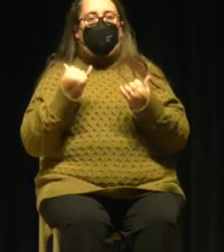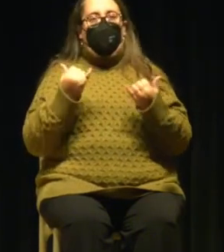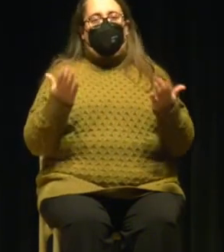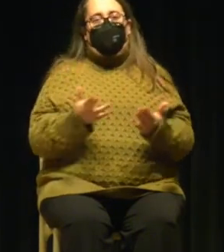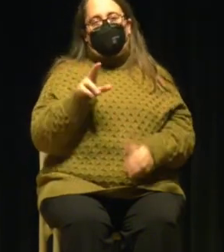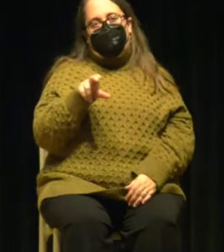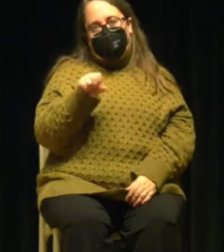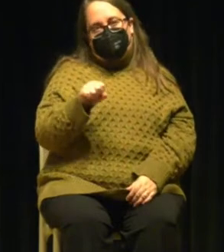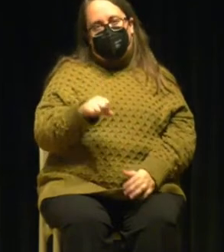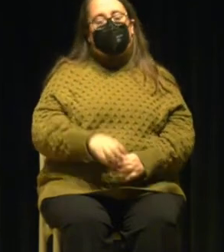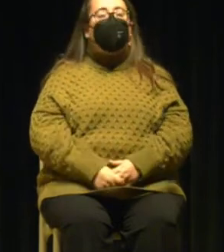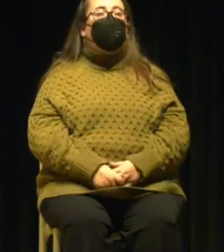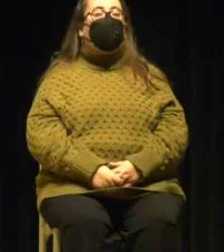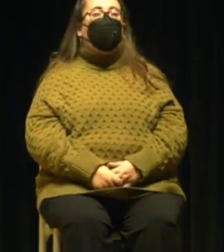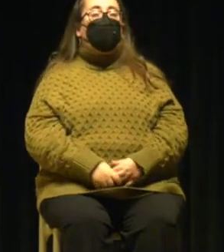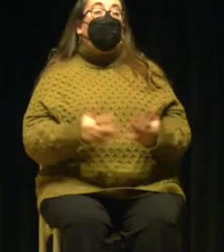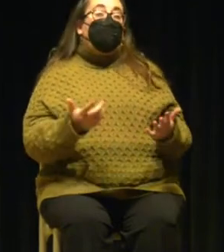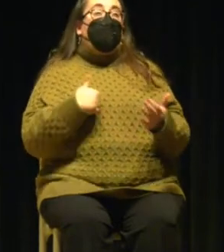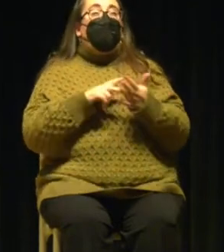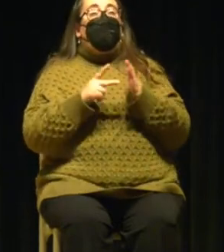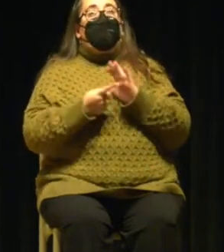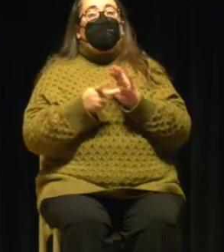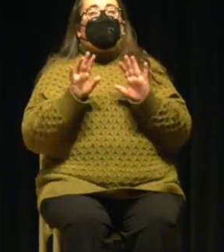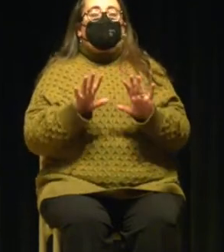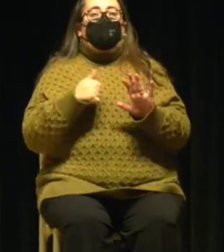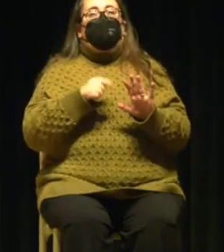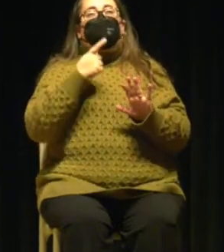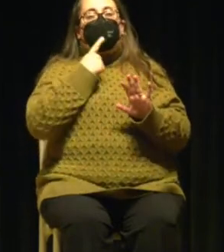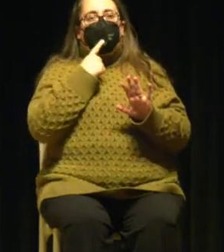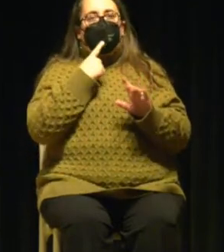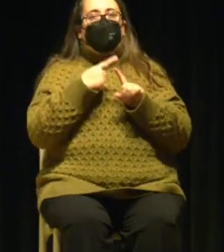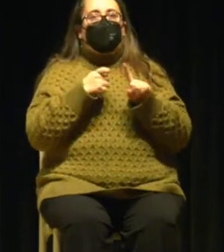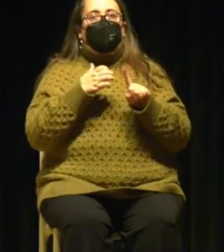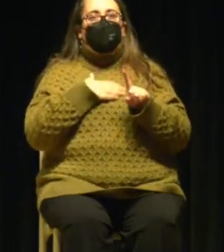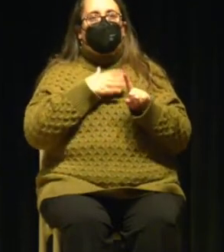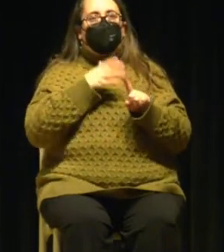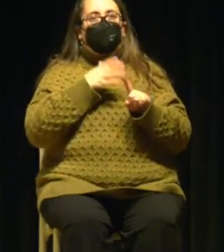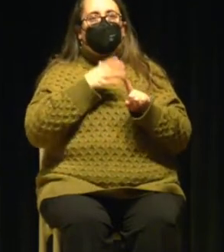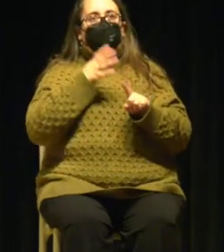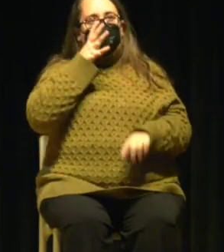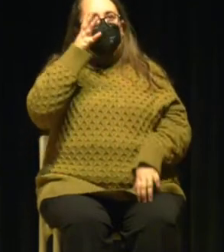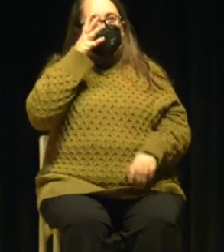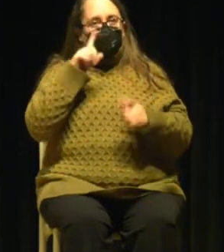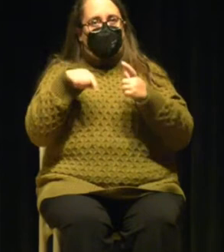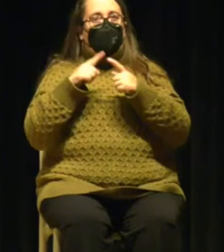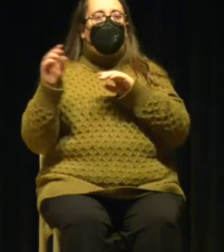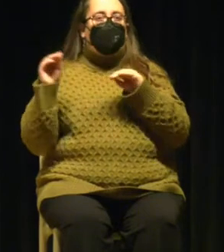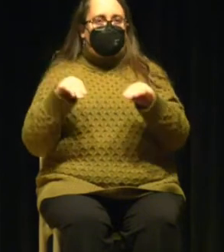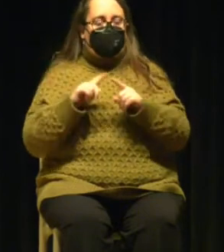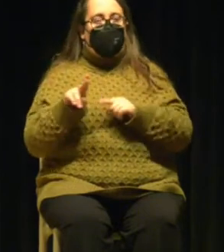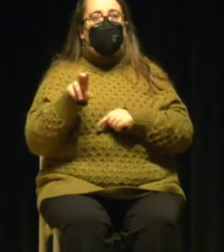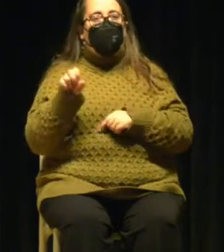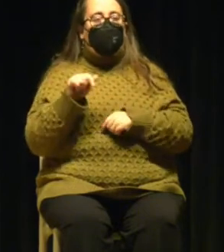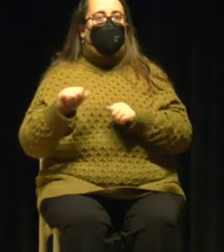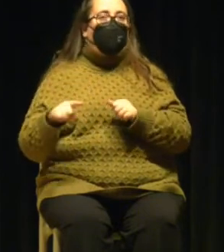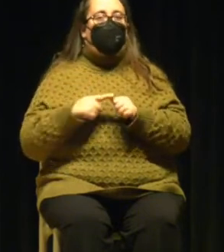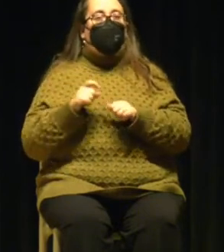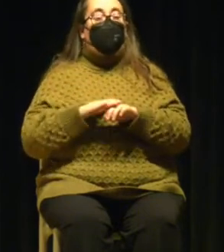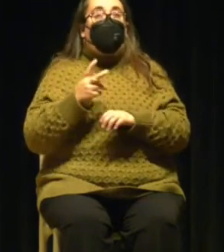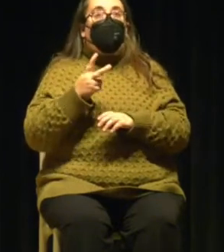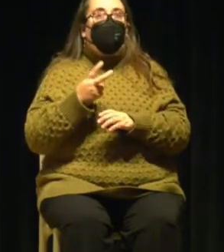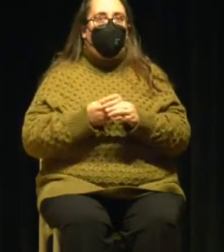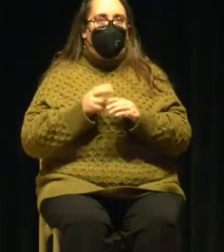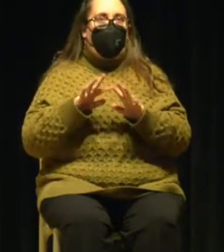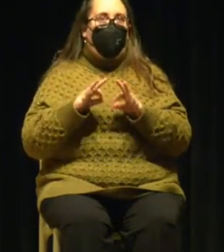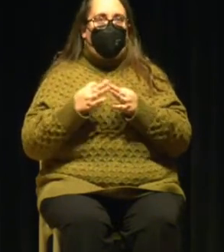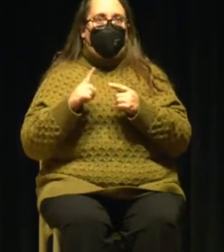U.S.? I mean, let me just say that, you know, for my parents came to the United States, they were the first on both sides of their